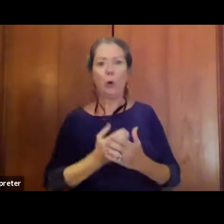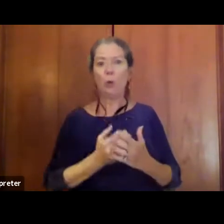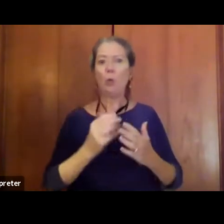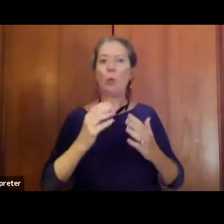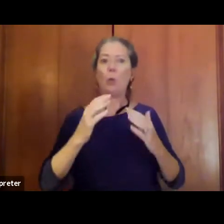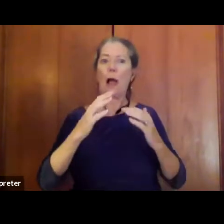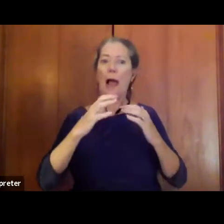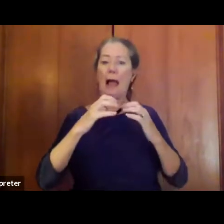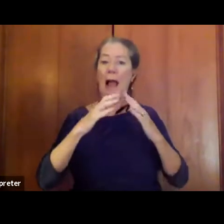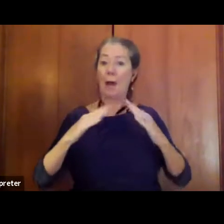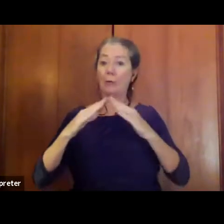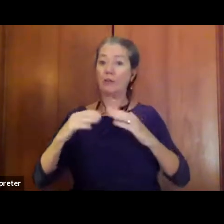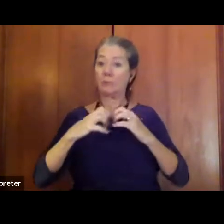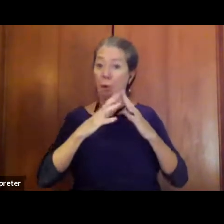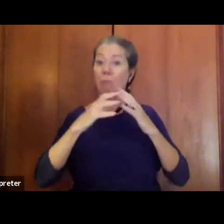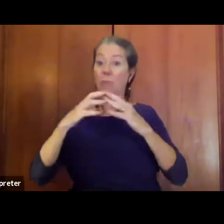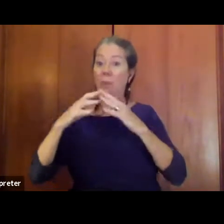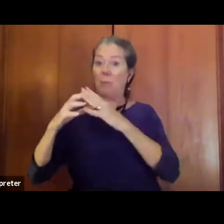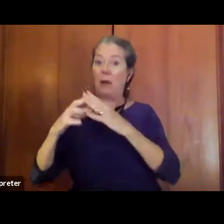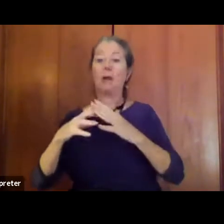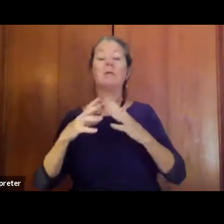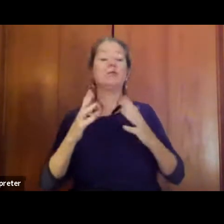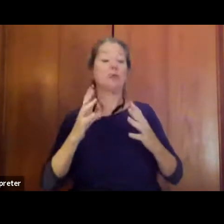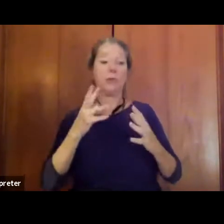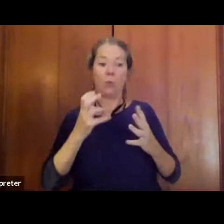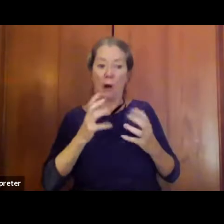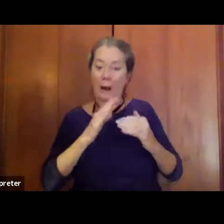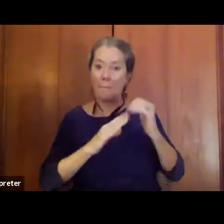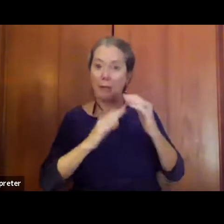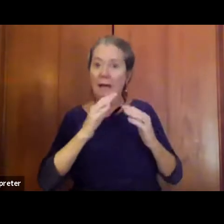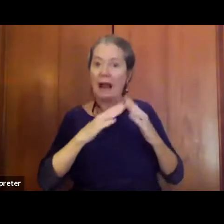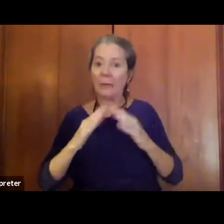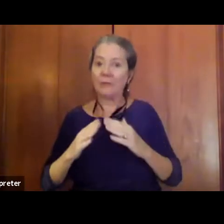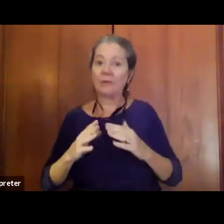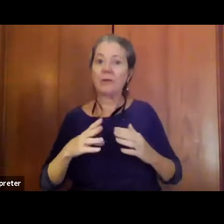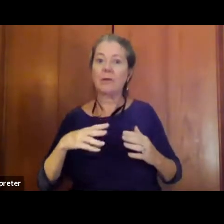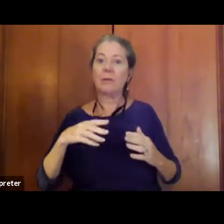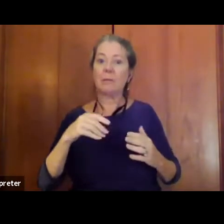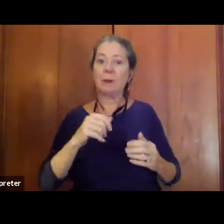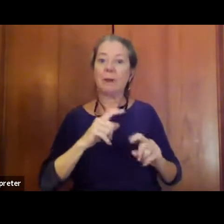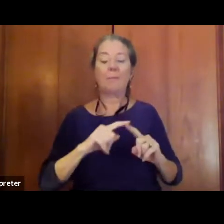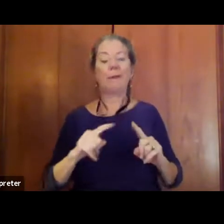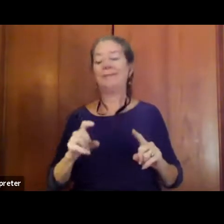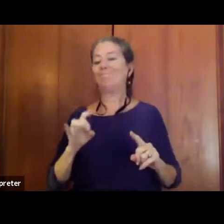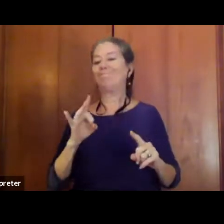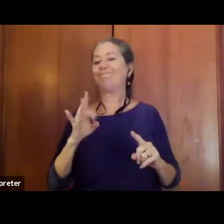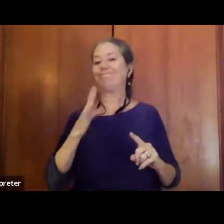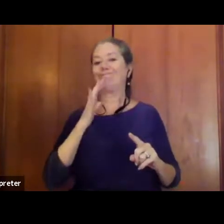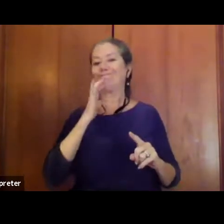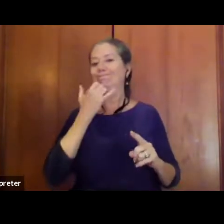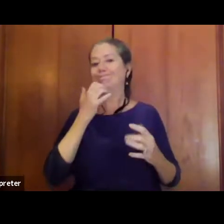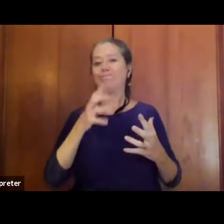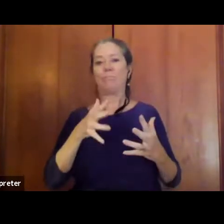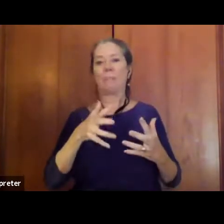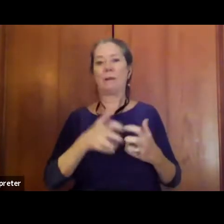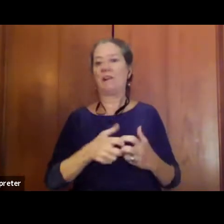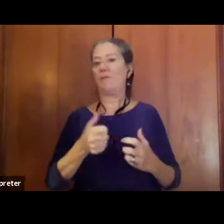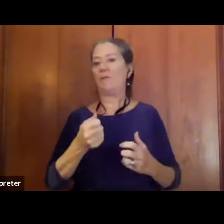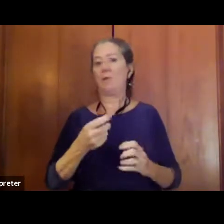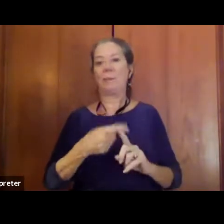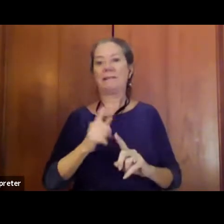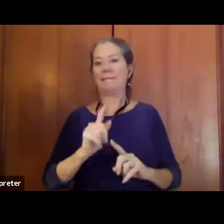construction, and the pay was pretty good. Unfortunately, he would pass away in a tragic accident only a few months into the